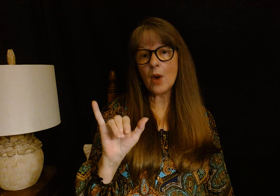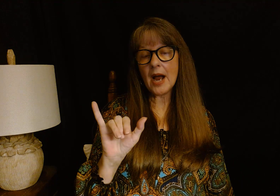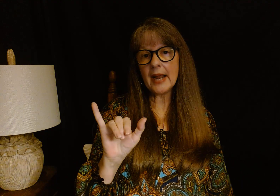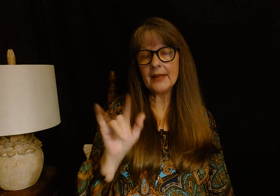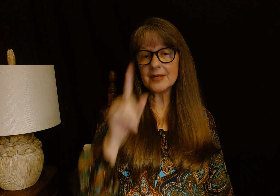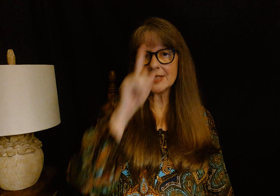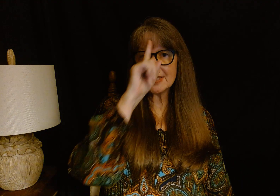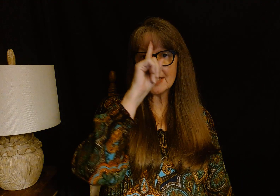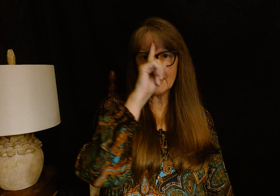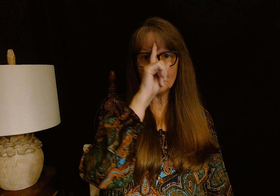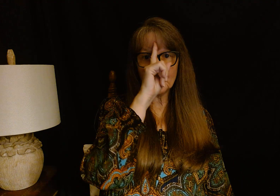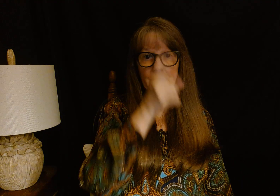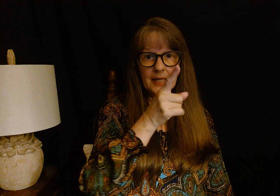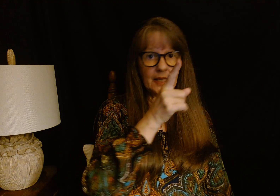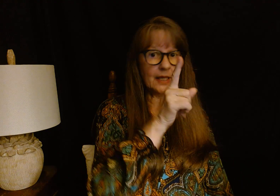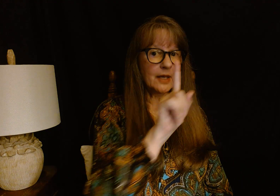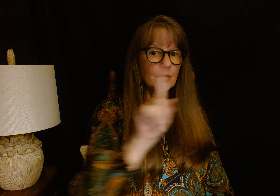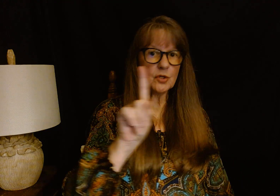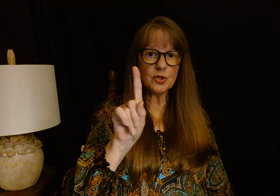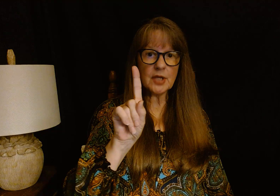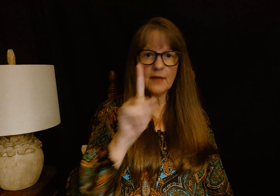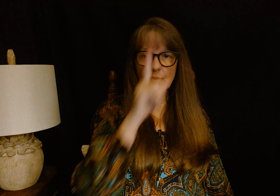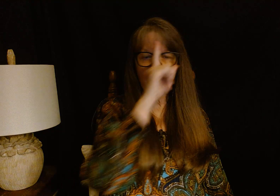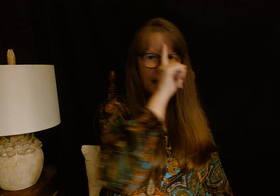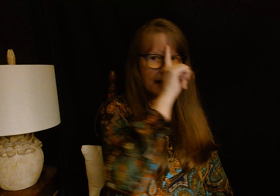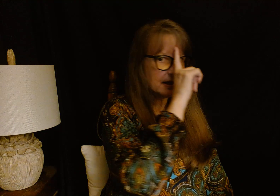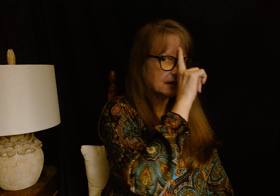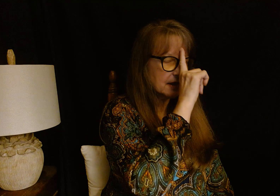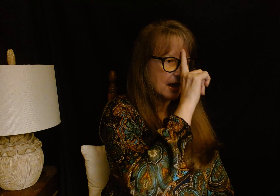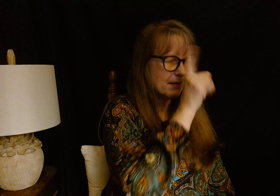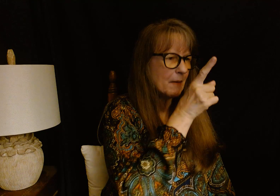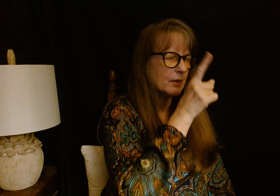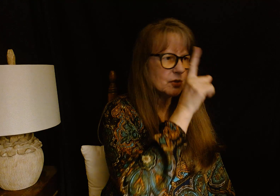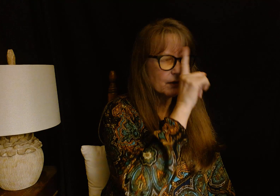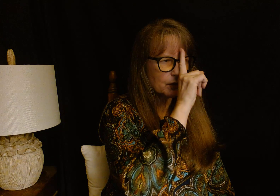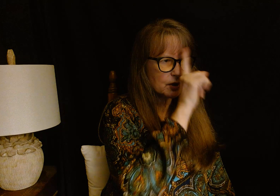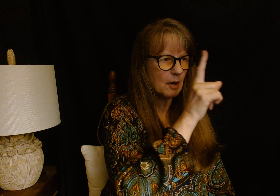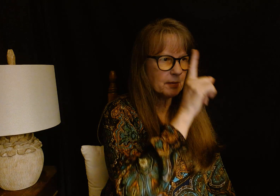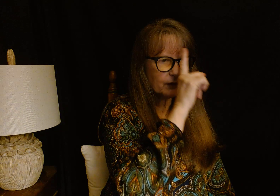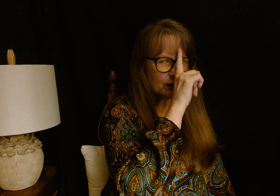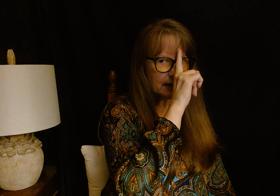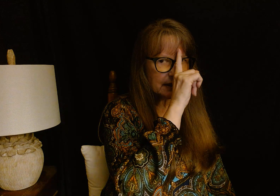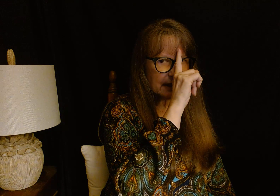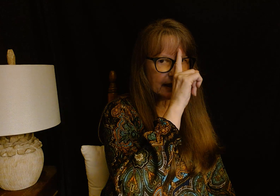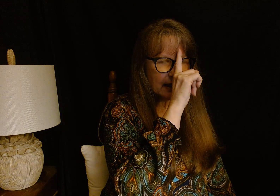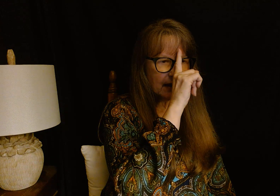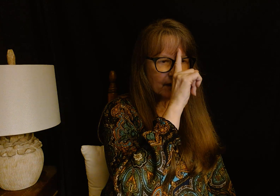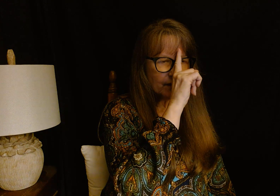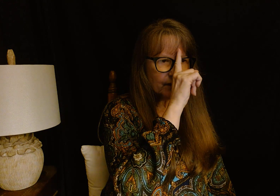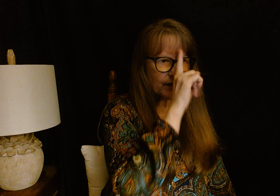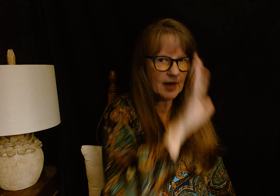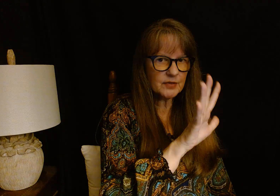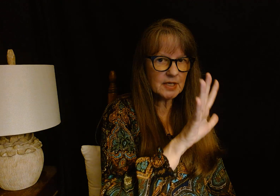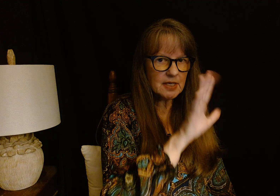Penny, and this is the sign for penny. So you just have your hand. People want to do that for smart, but if you did like